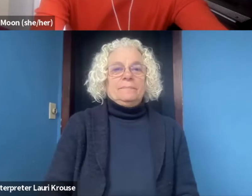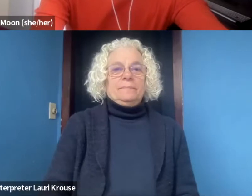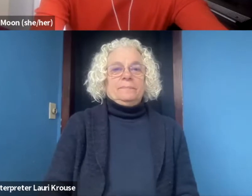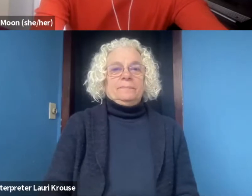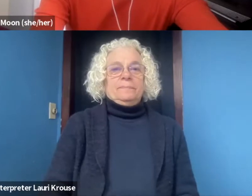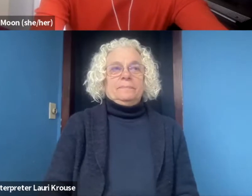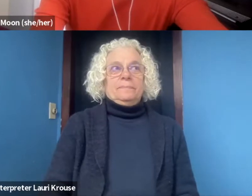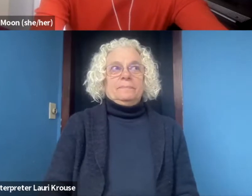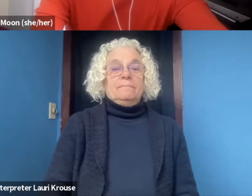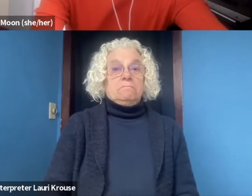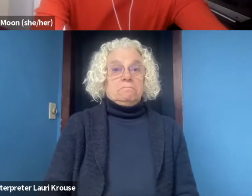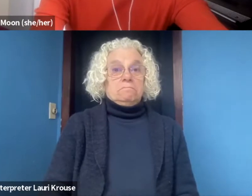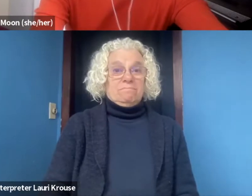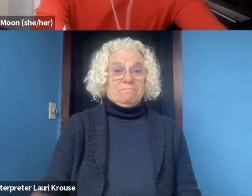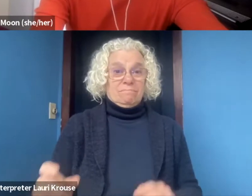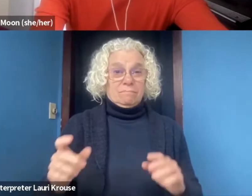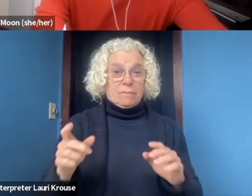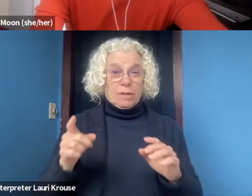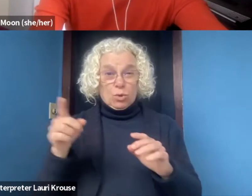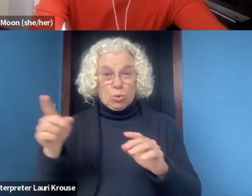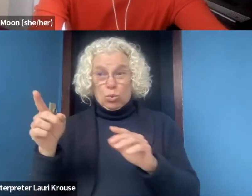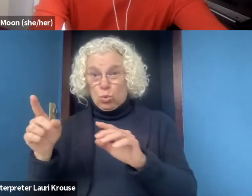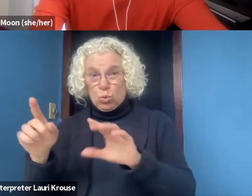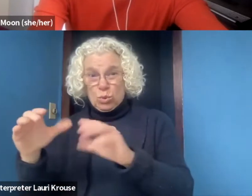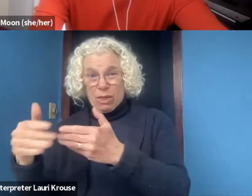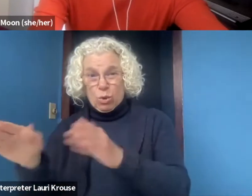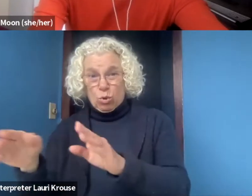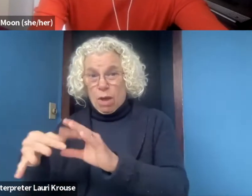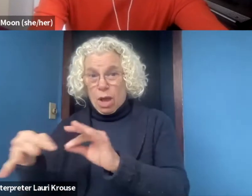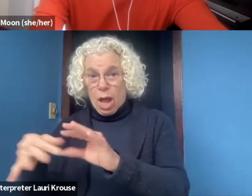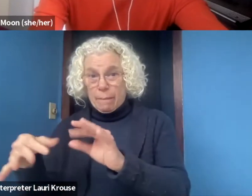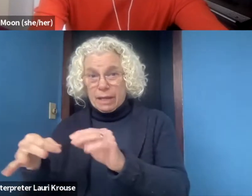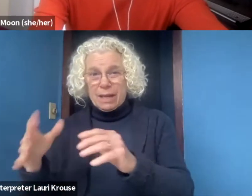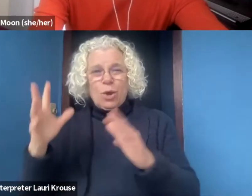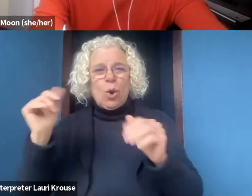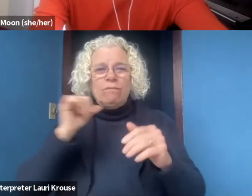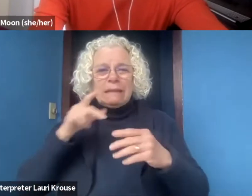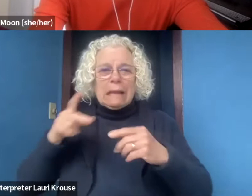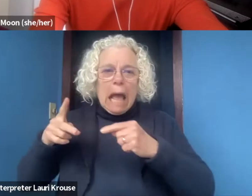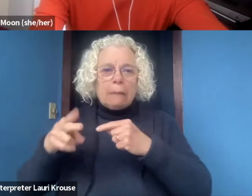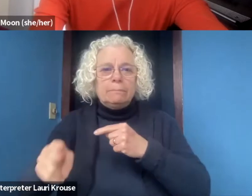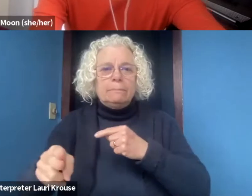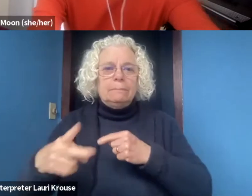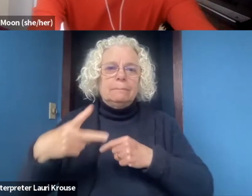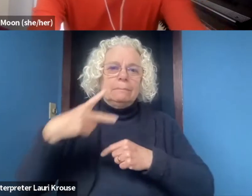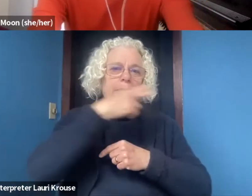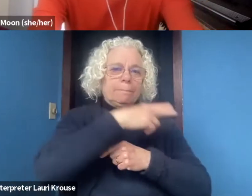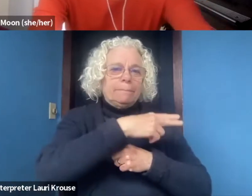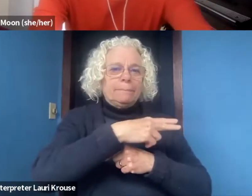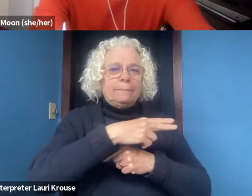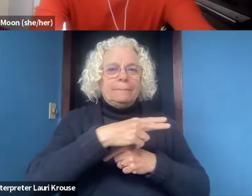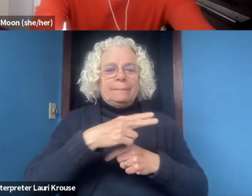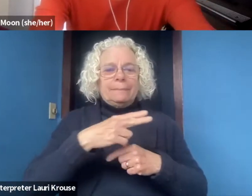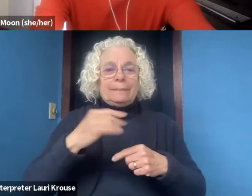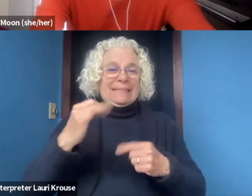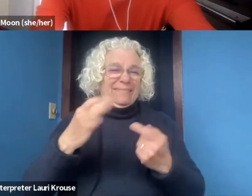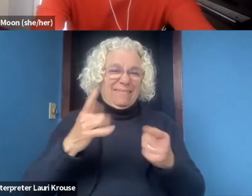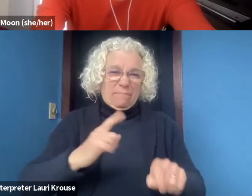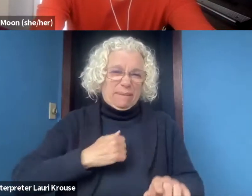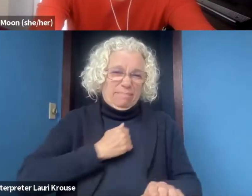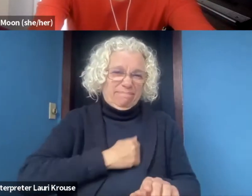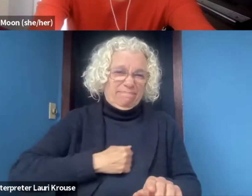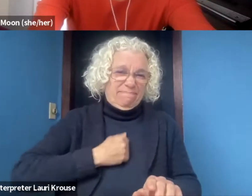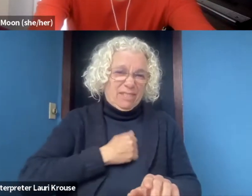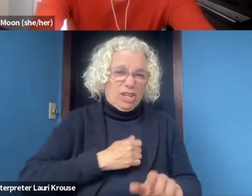I hope that we didn't cut you off mid-sentence, although I know that in breakout rooms that often happens. So apologies if that was